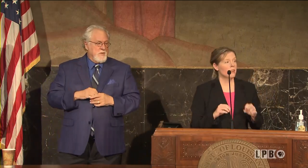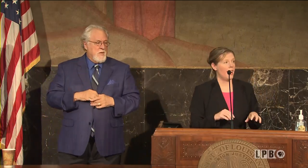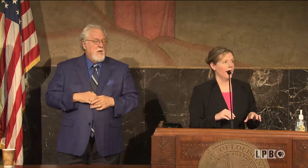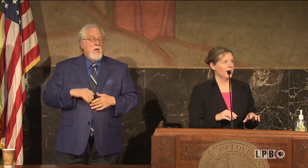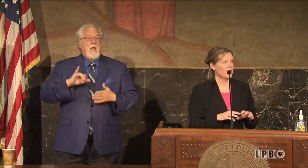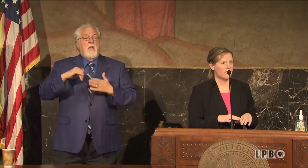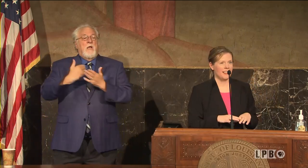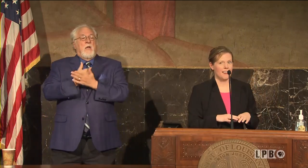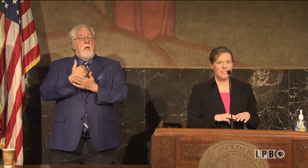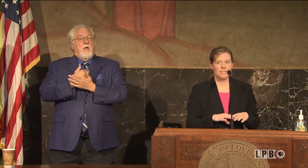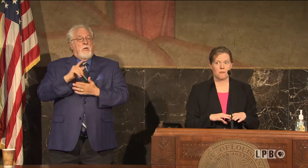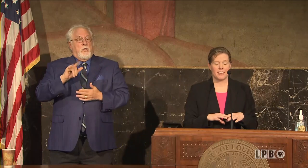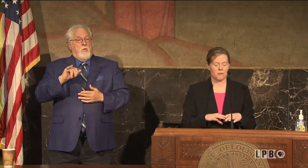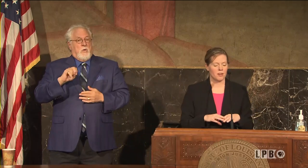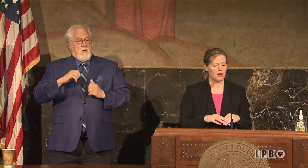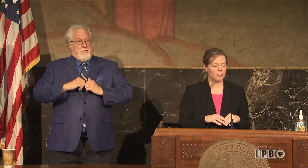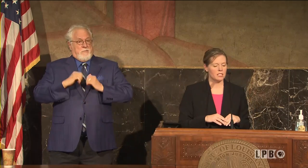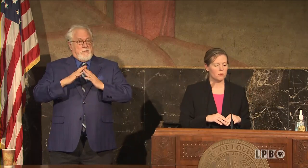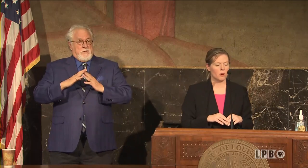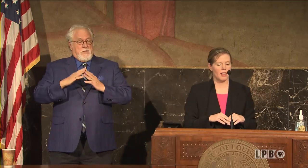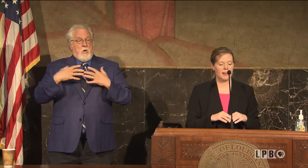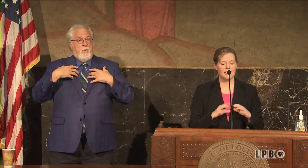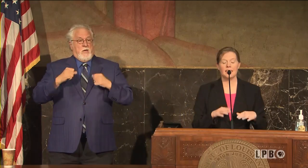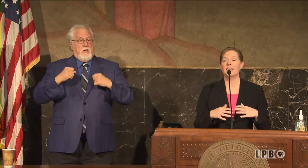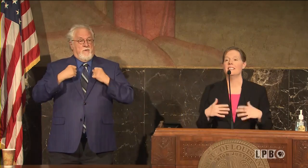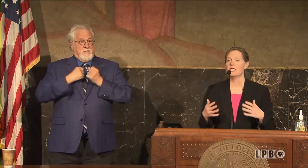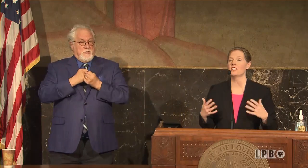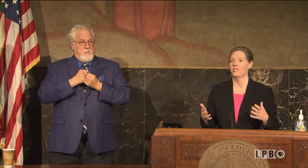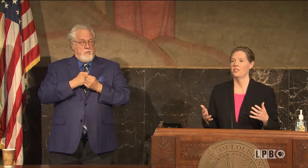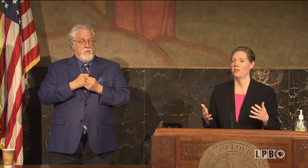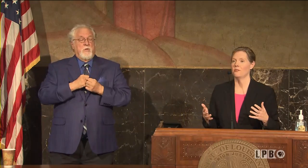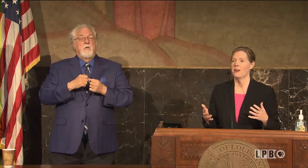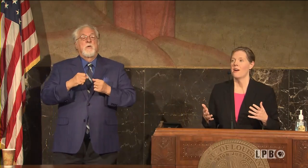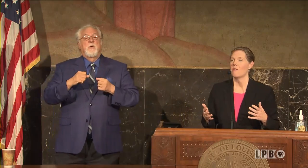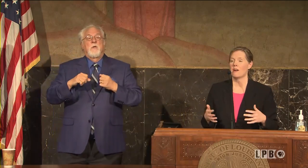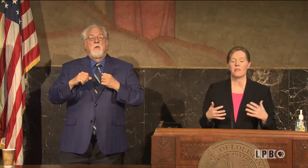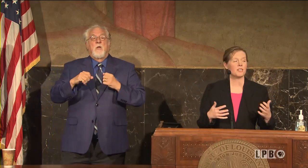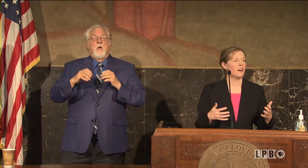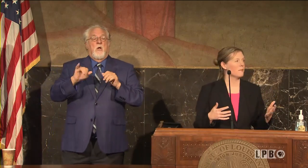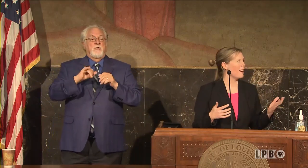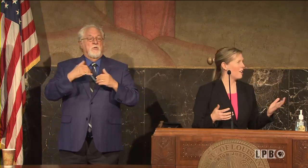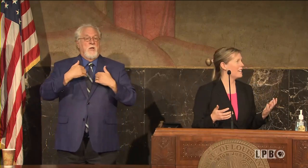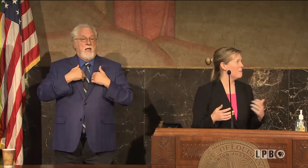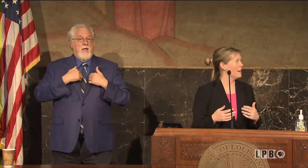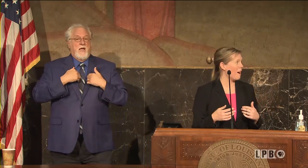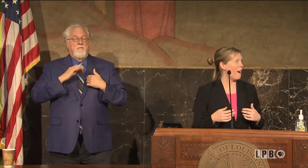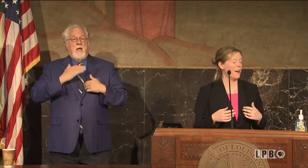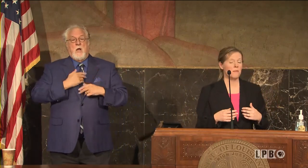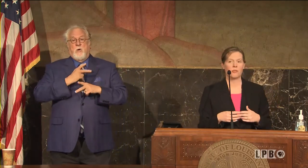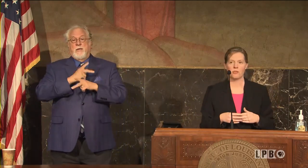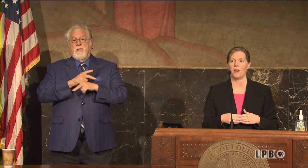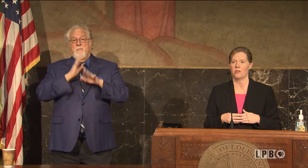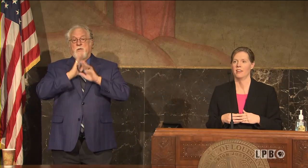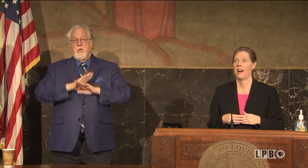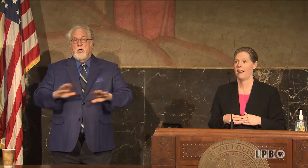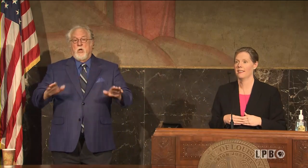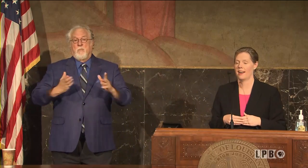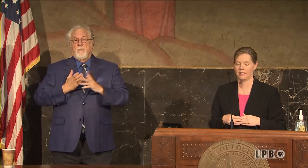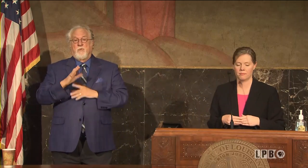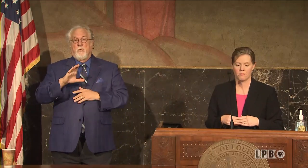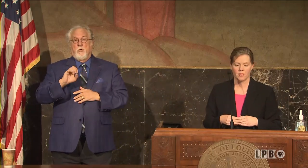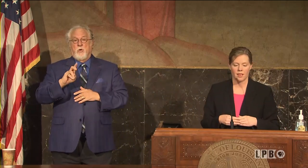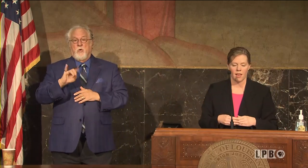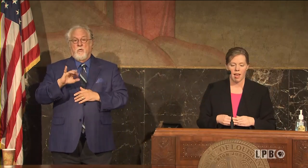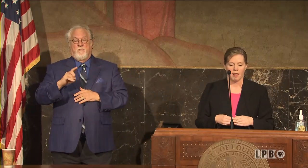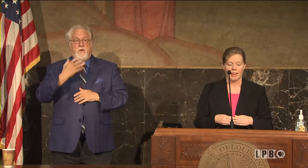That new line that went live this week, the Recovery Support Line, is in addition to what we've talked about, our Keeping Calm Through COVID